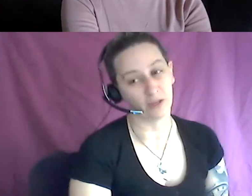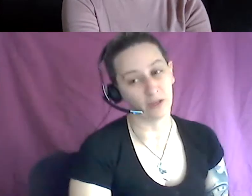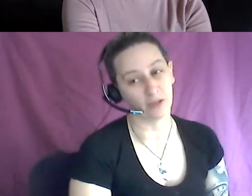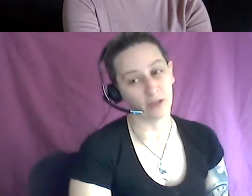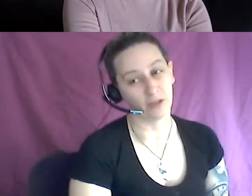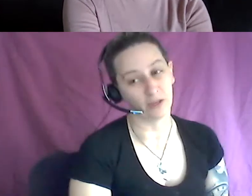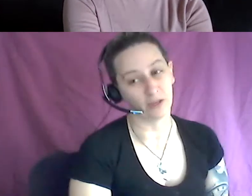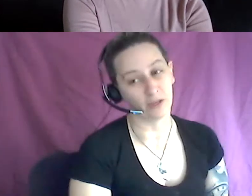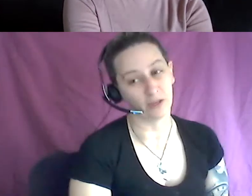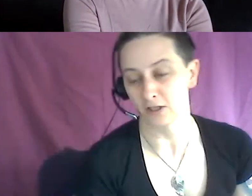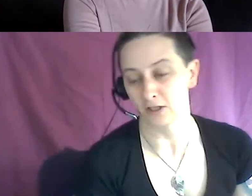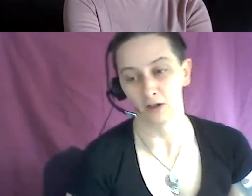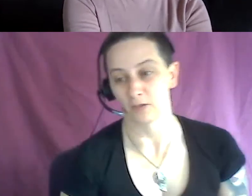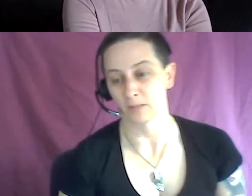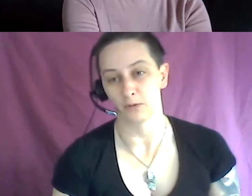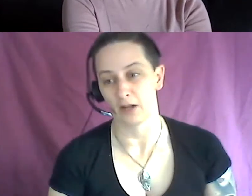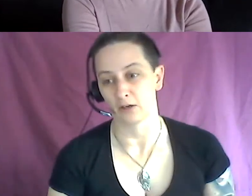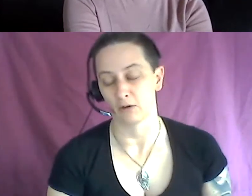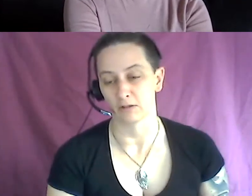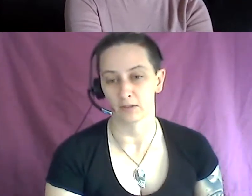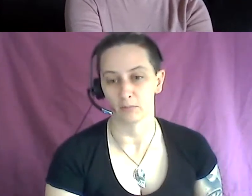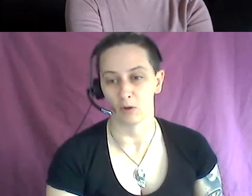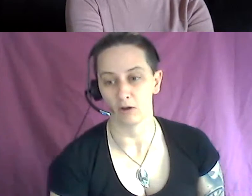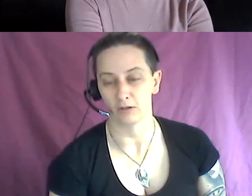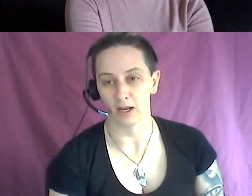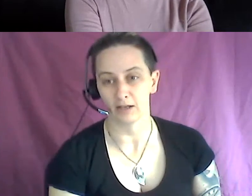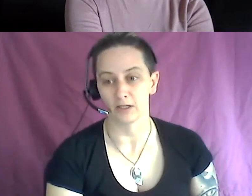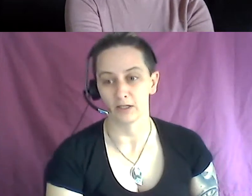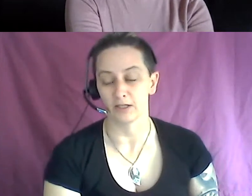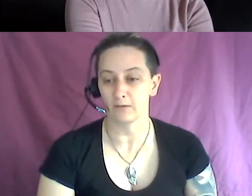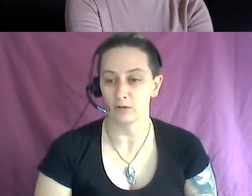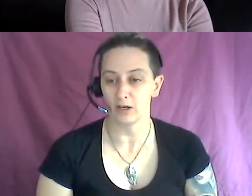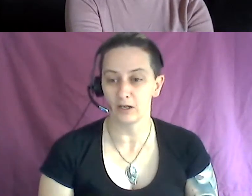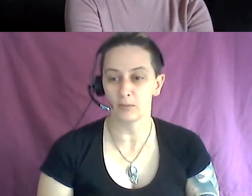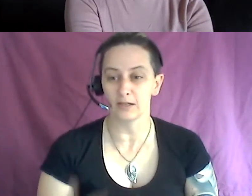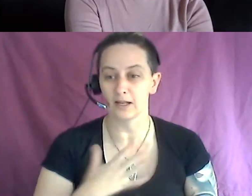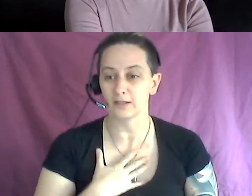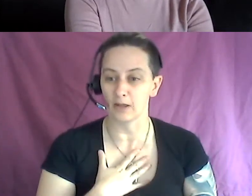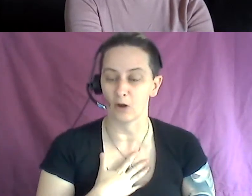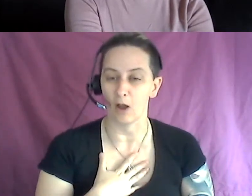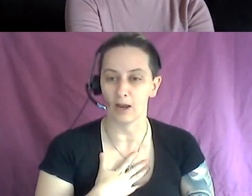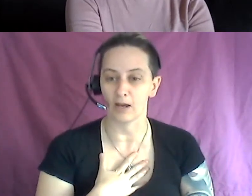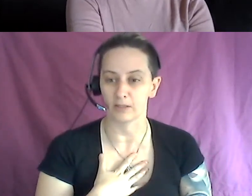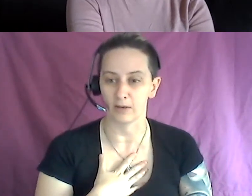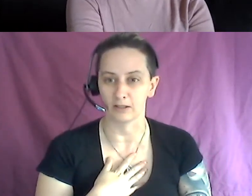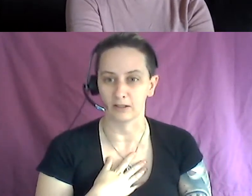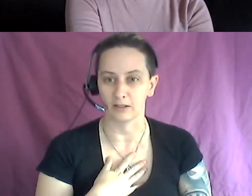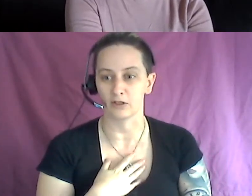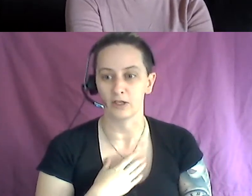I know the sign, the first thing I do is put that out across my contacts within the deaf community, because that's the way that I pay respect to the